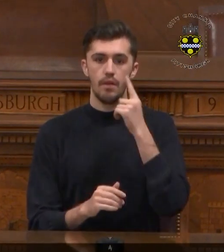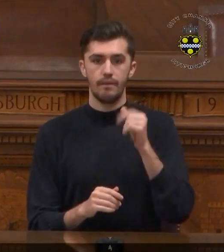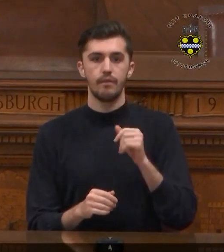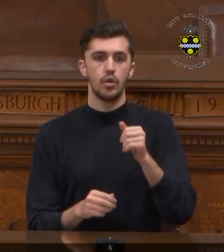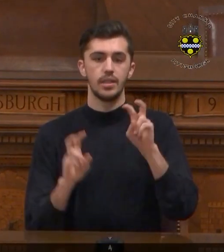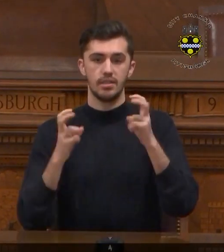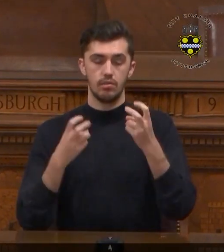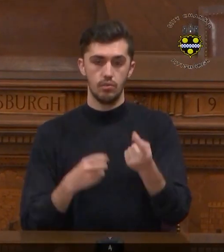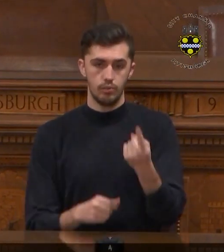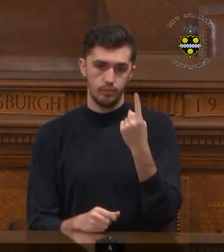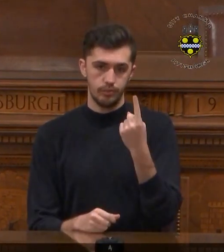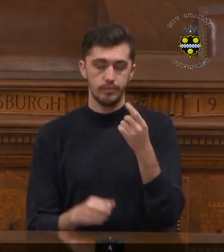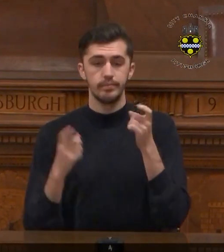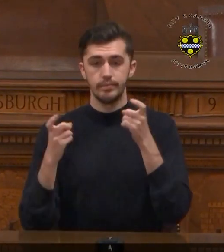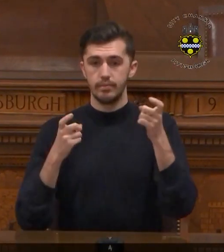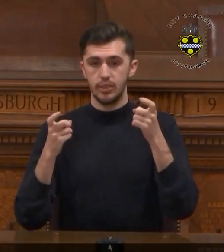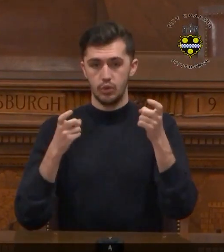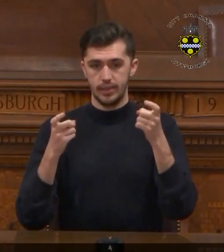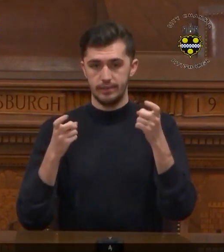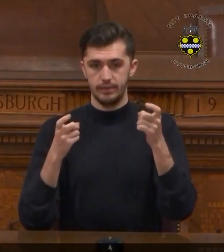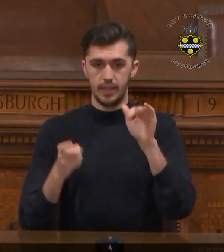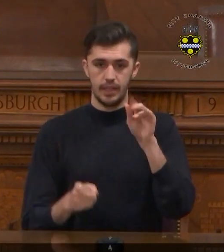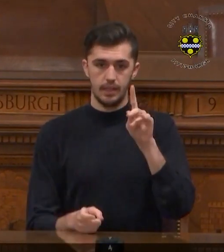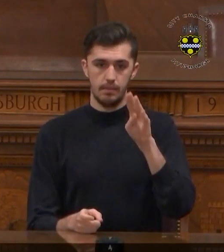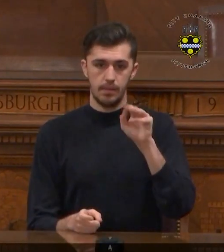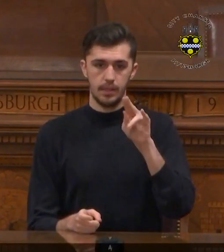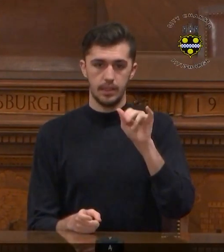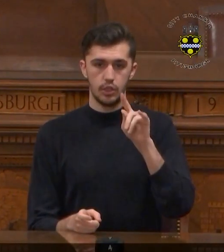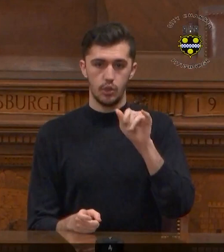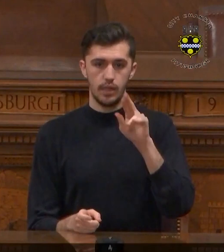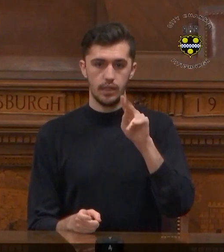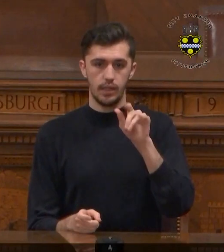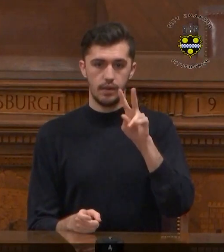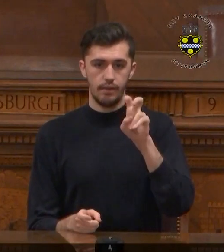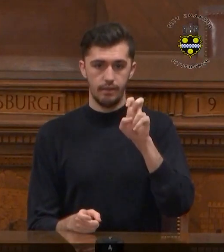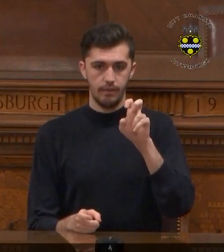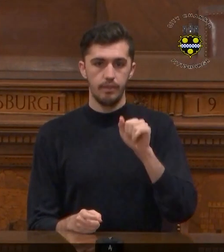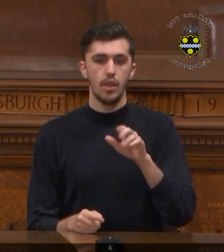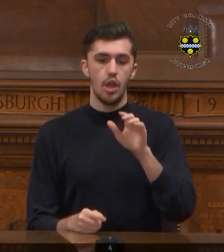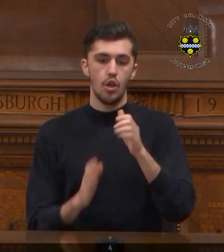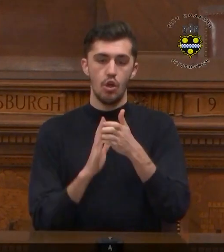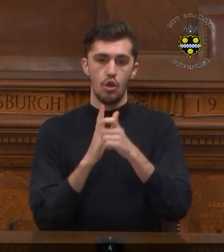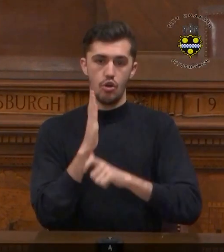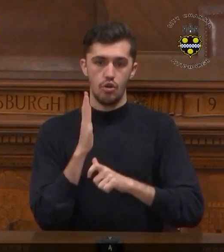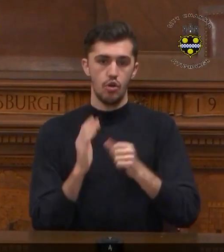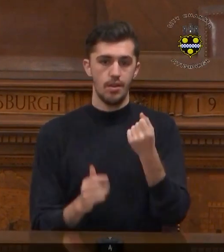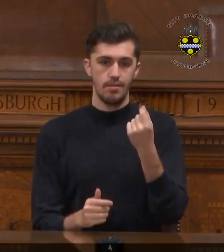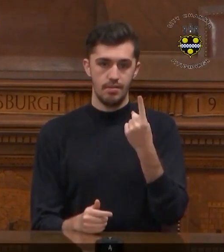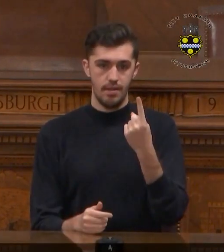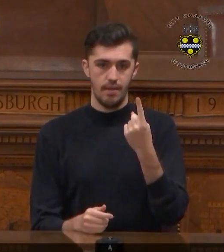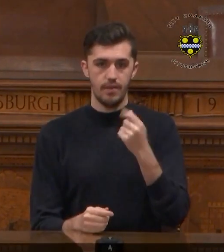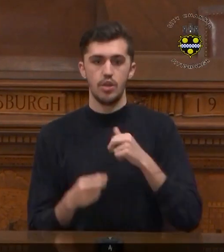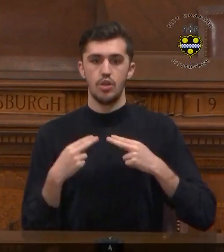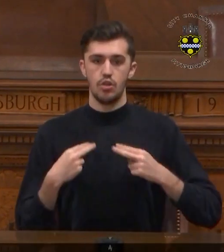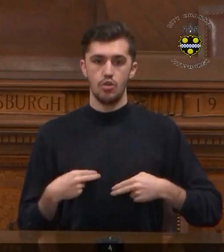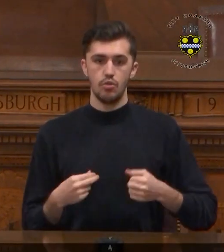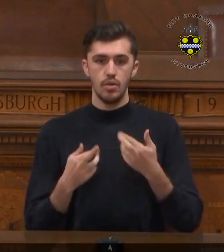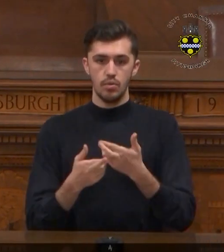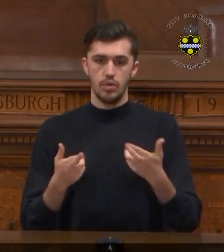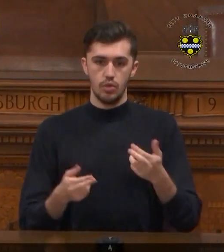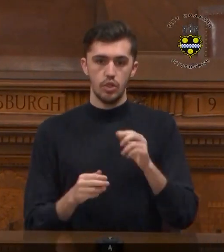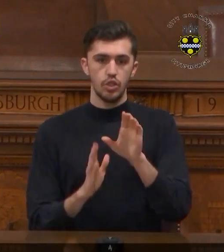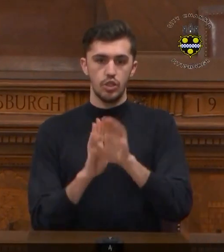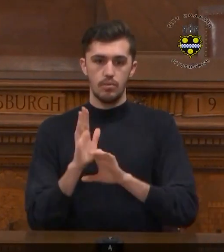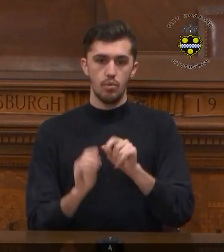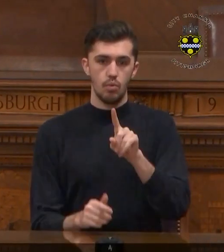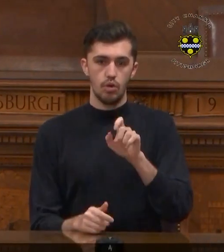1, Administrative, Article 11, Human Resources, Chapter 192, Pensions,